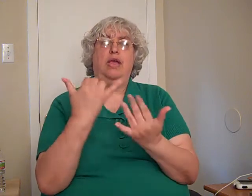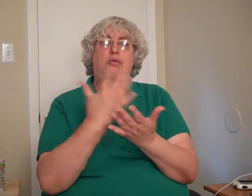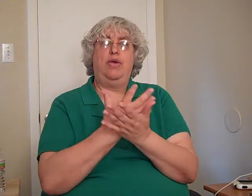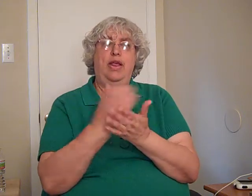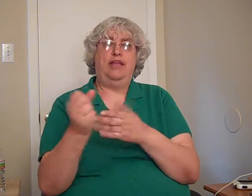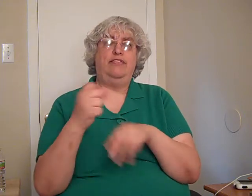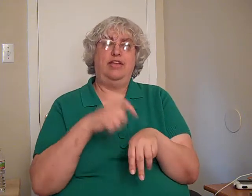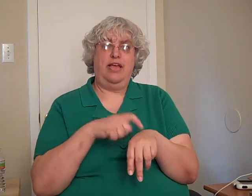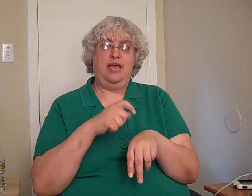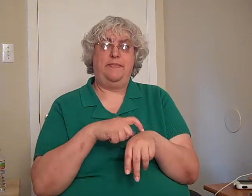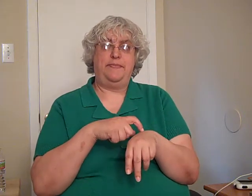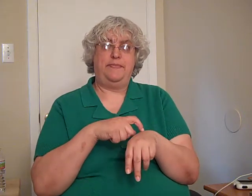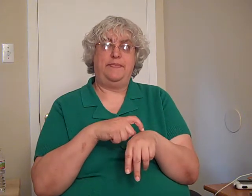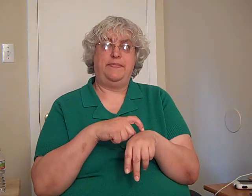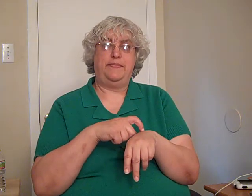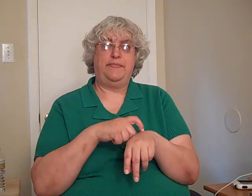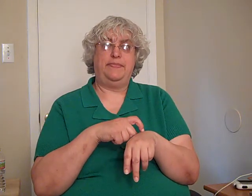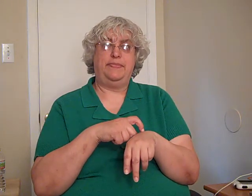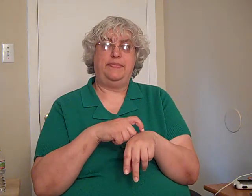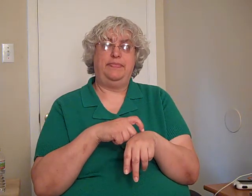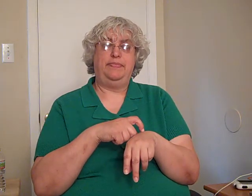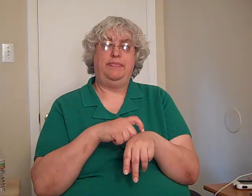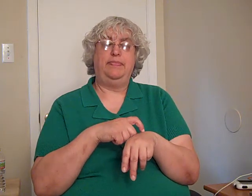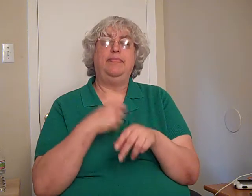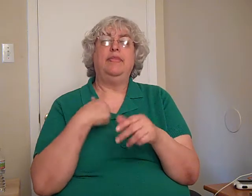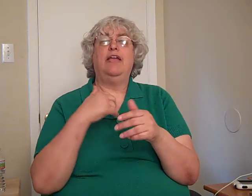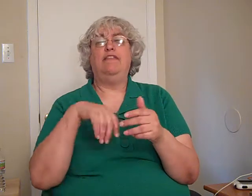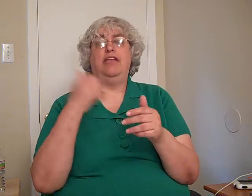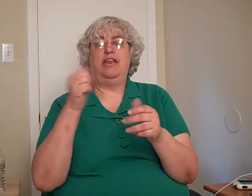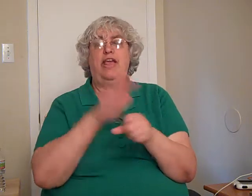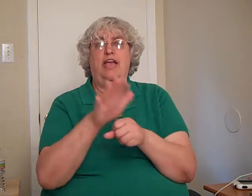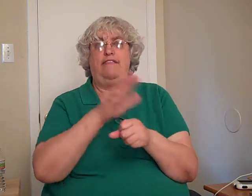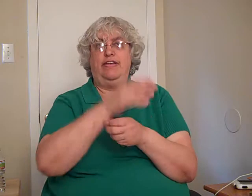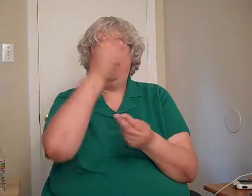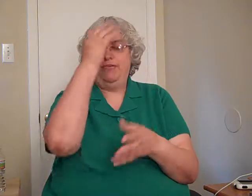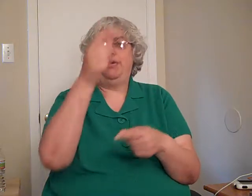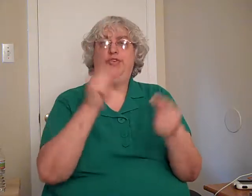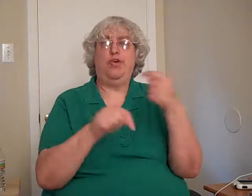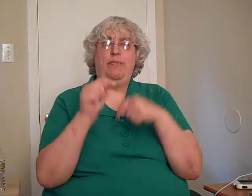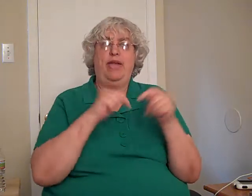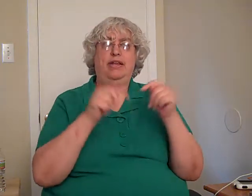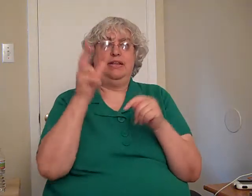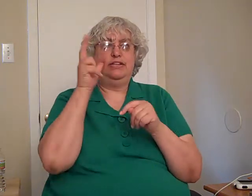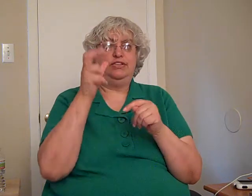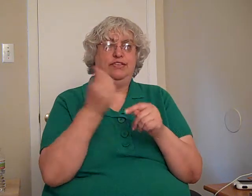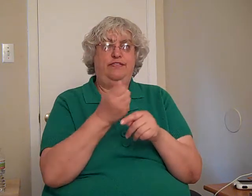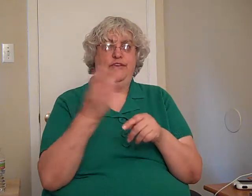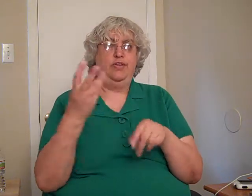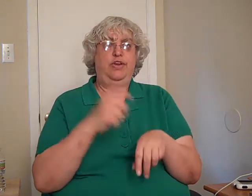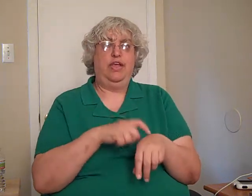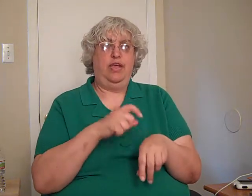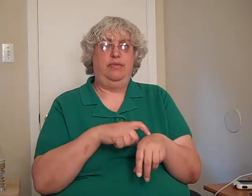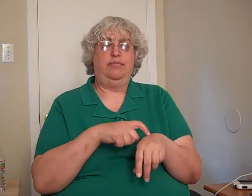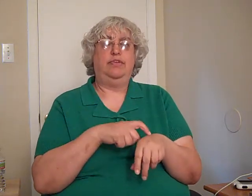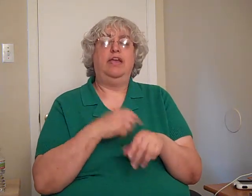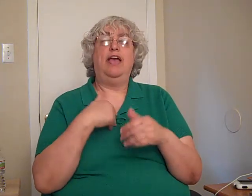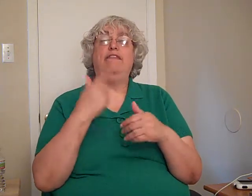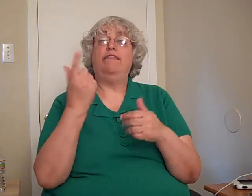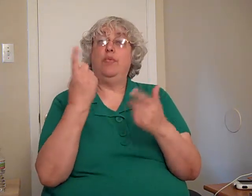here. And but there's enough information here. Go back and listen to it a couple times. If you have any questions about how to